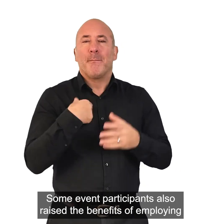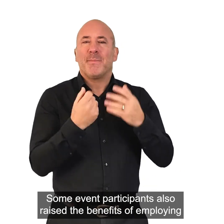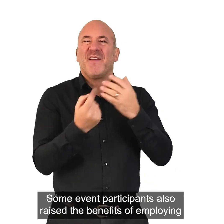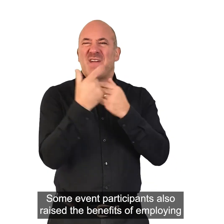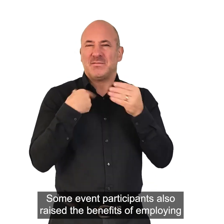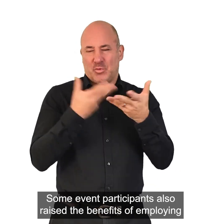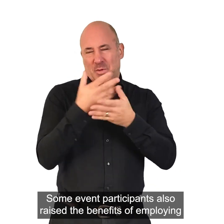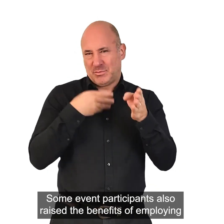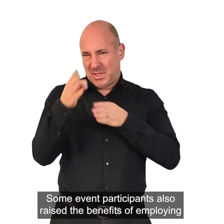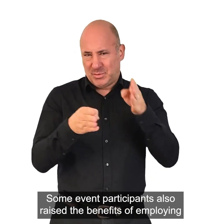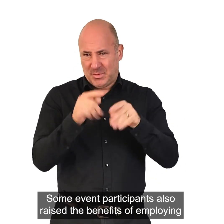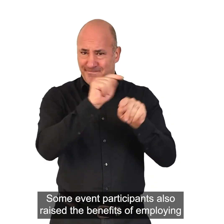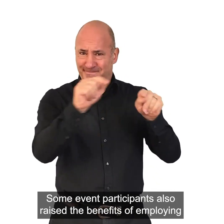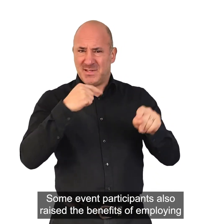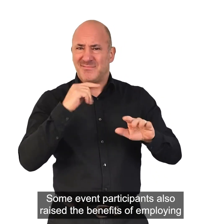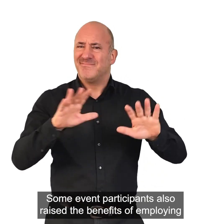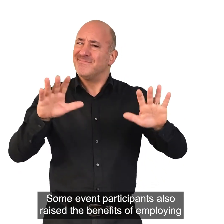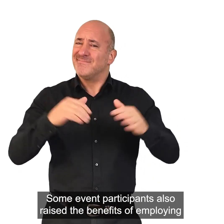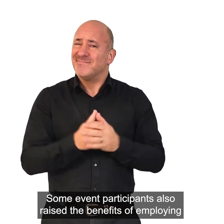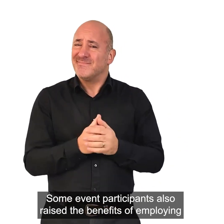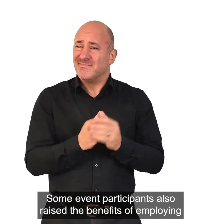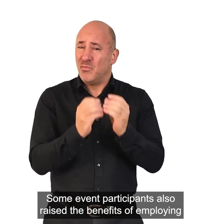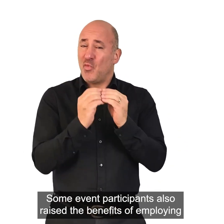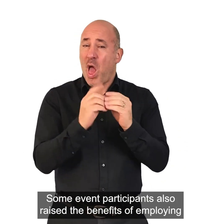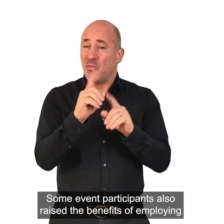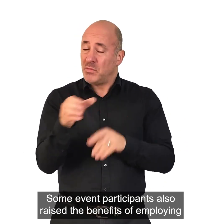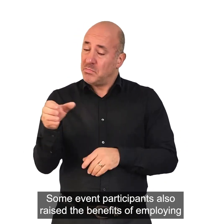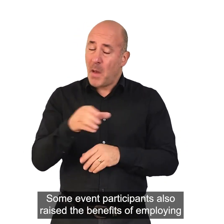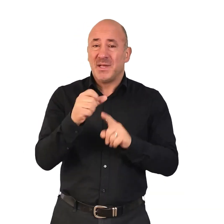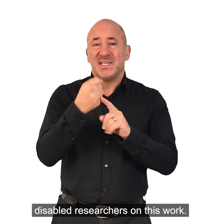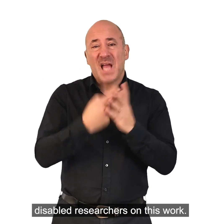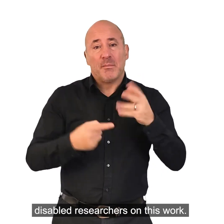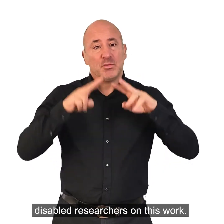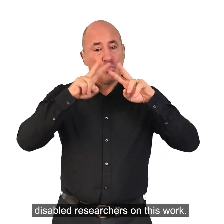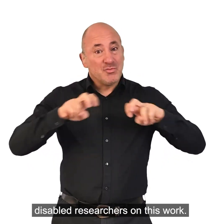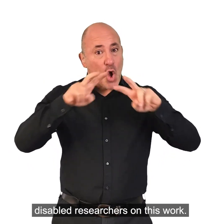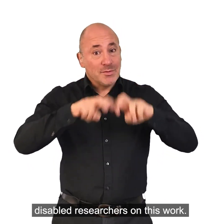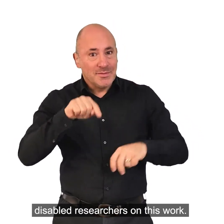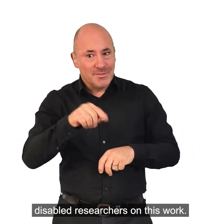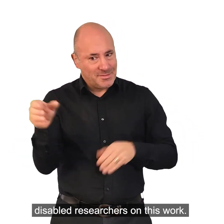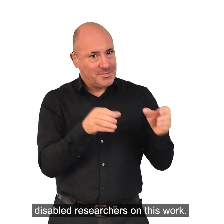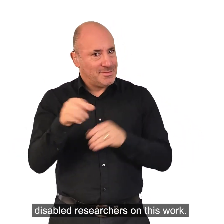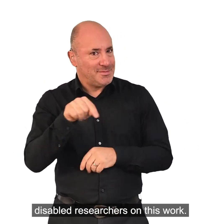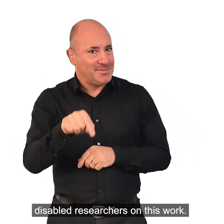experiences. Some event participants also raised the benefits of employing disabled researchers on this work.